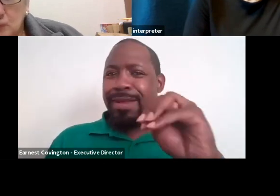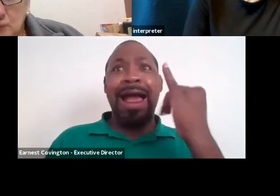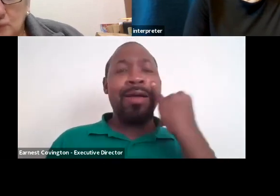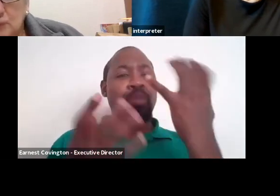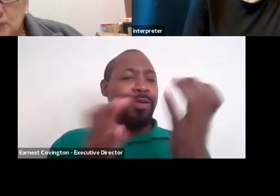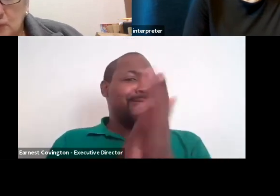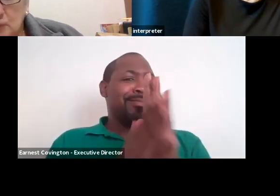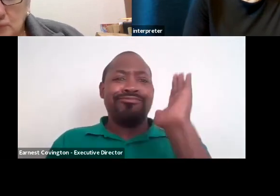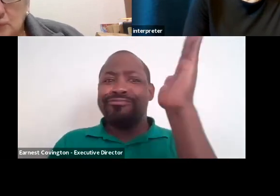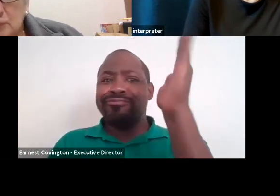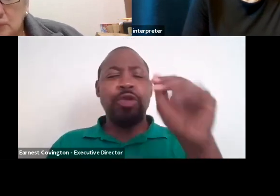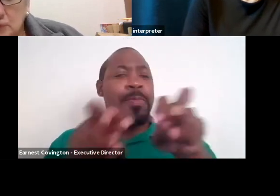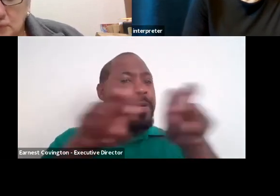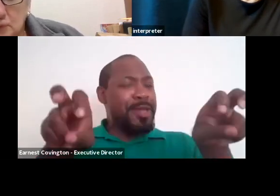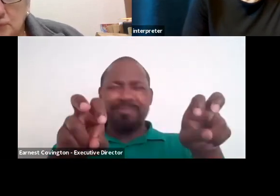well.